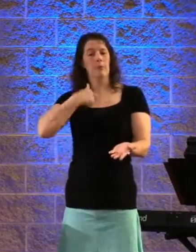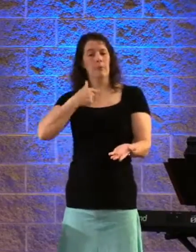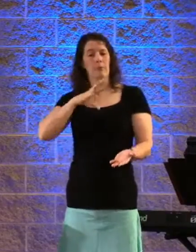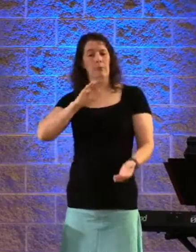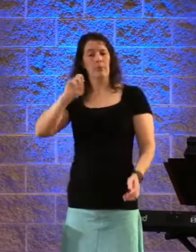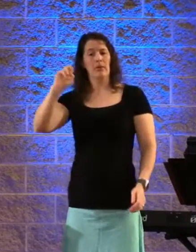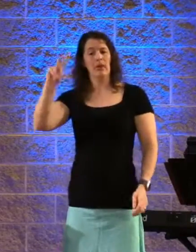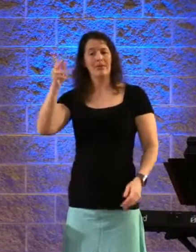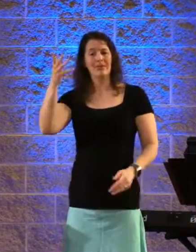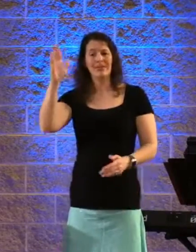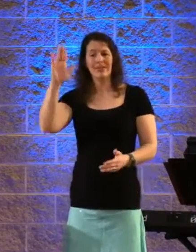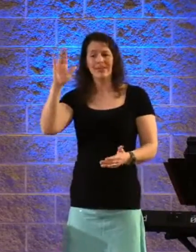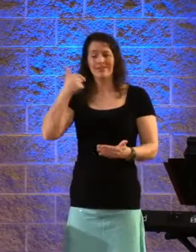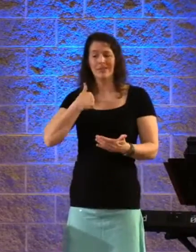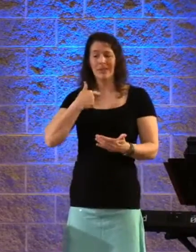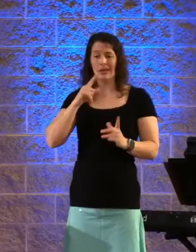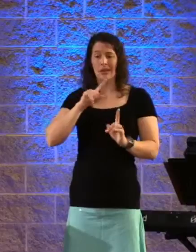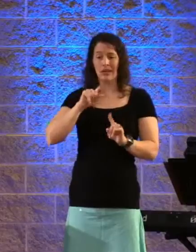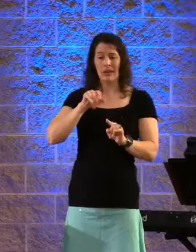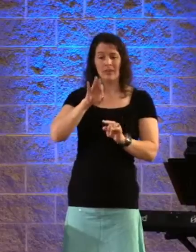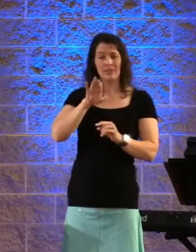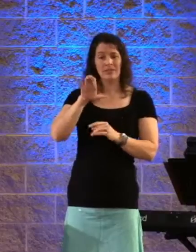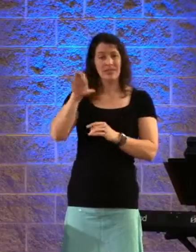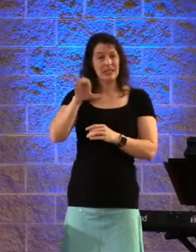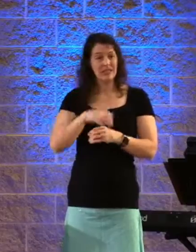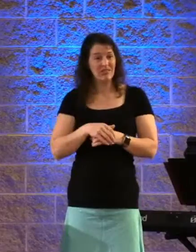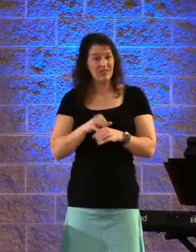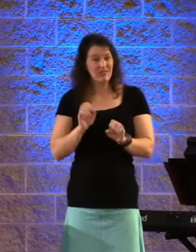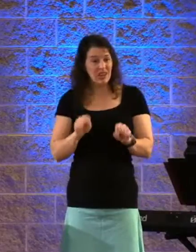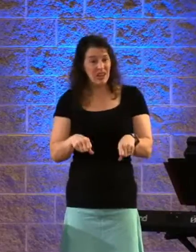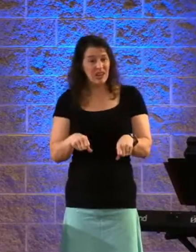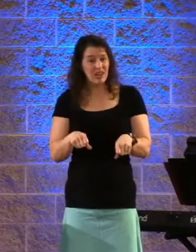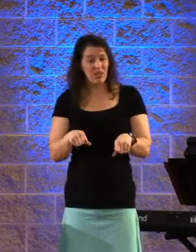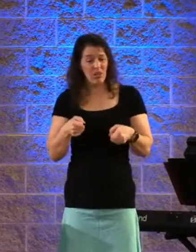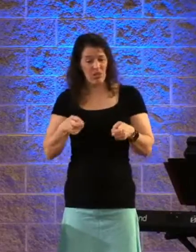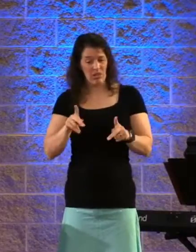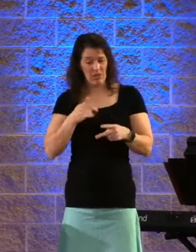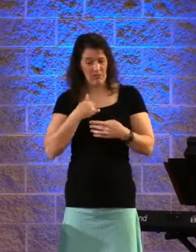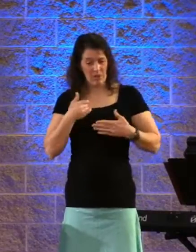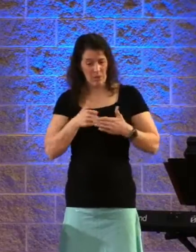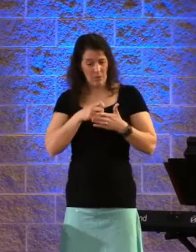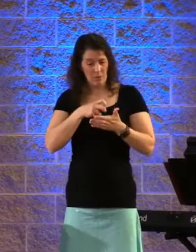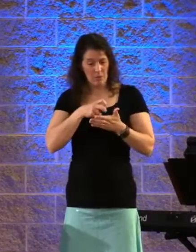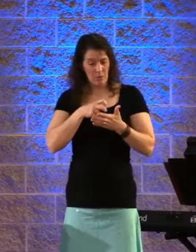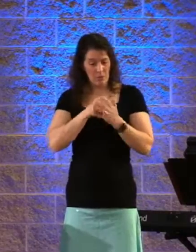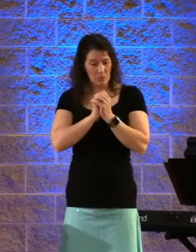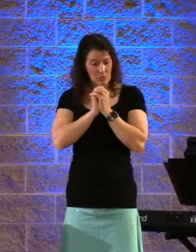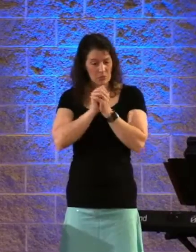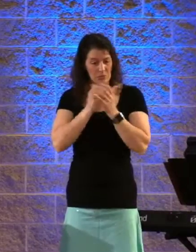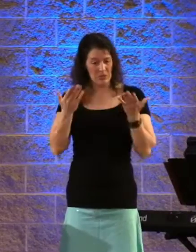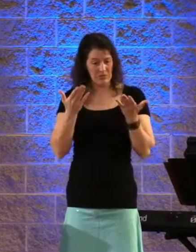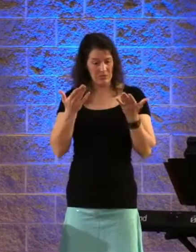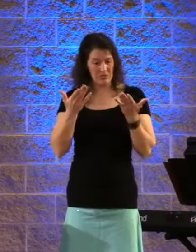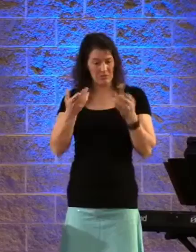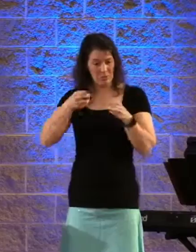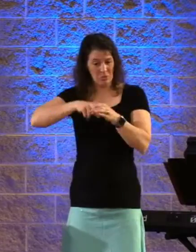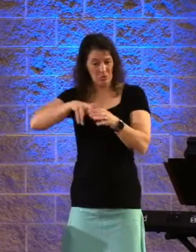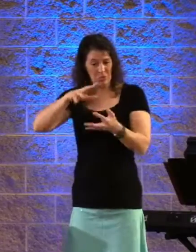God? Can I come to Faith Community Church? Will they let me worship here? Can I be a part of this